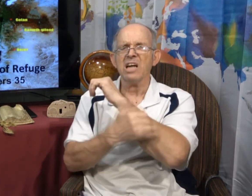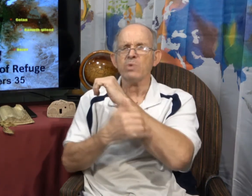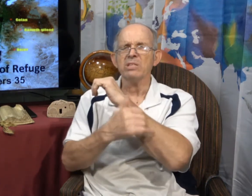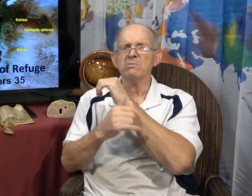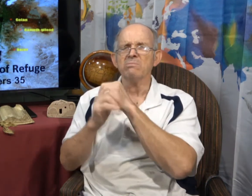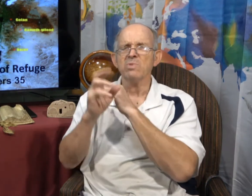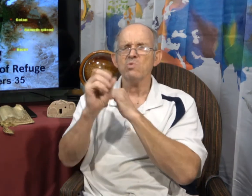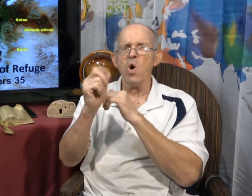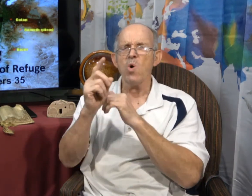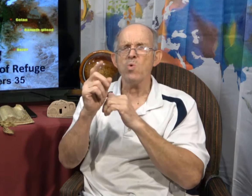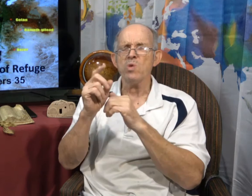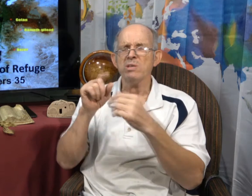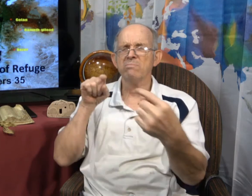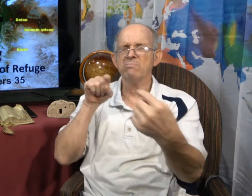Chapman Road.